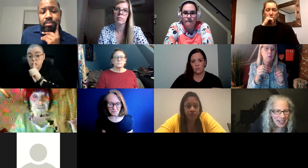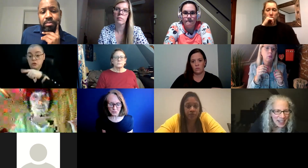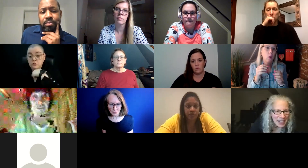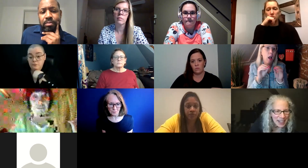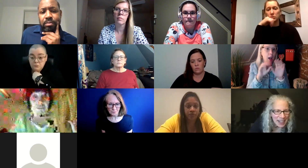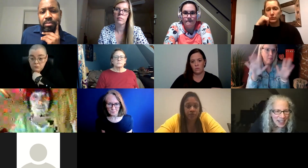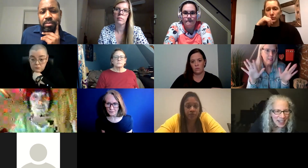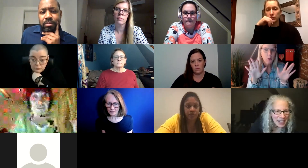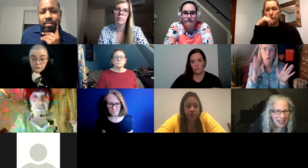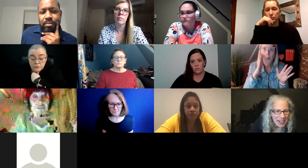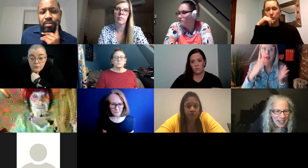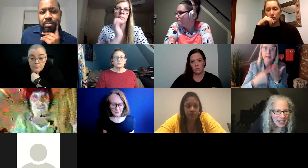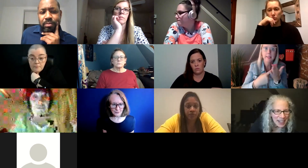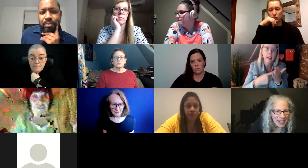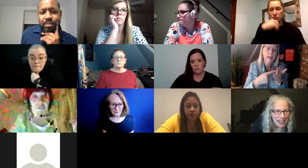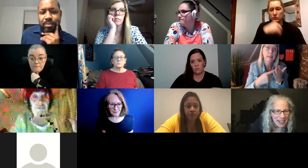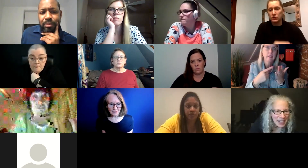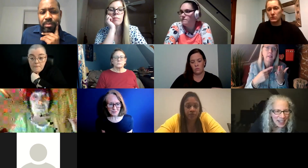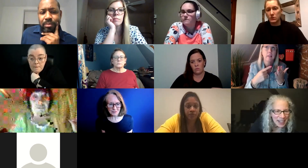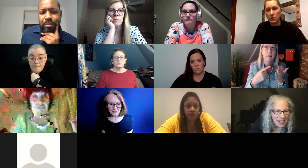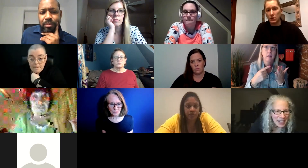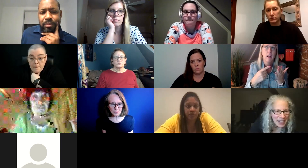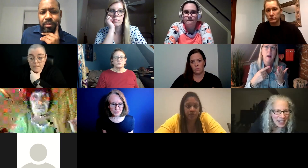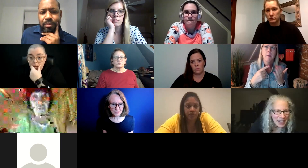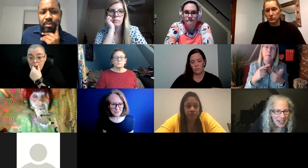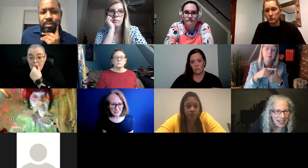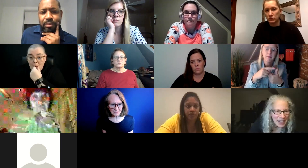Sure, yeah. Obviously, we'll be discussing